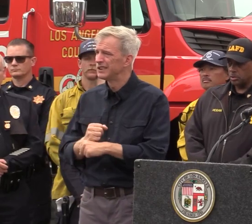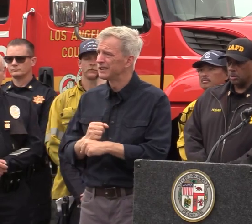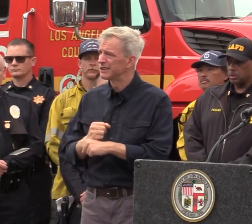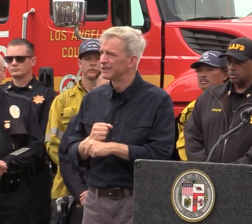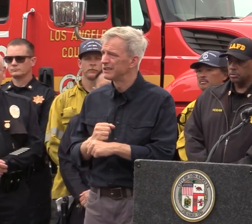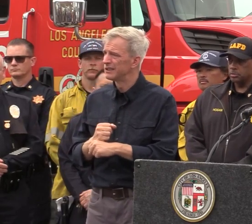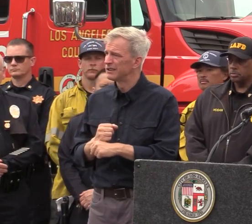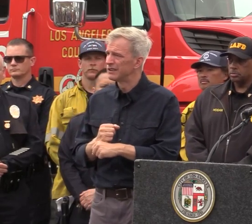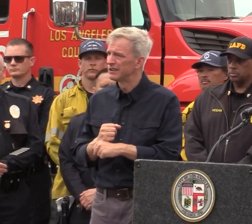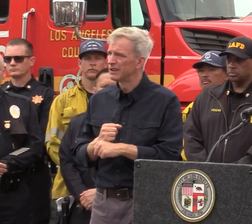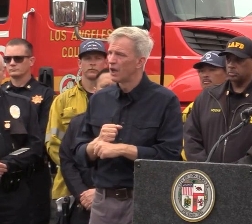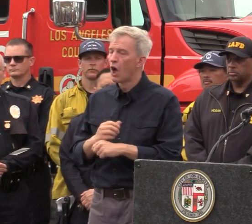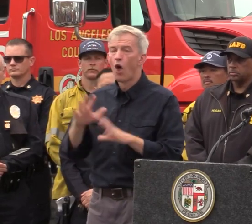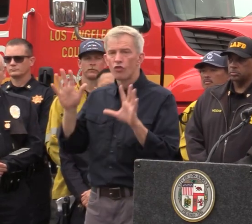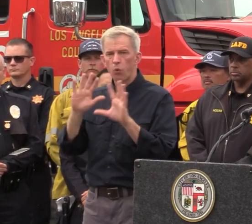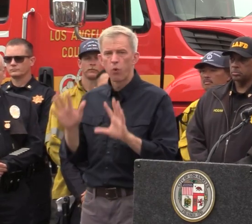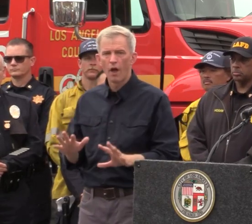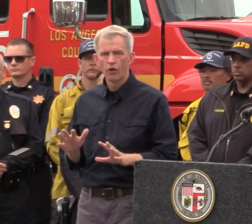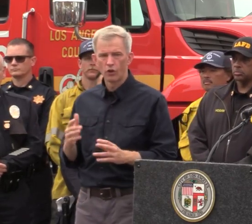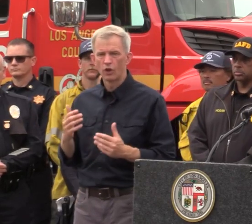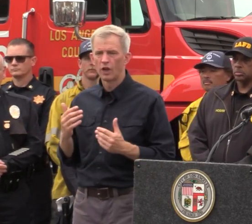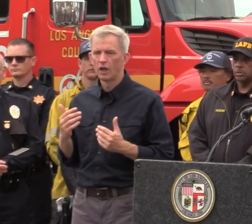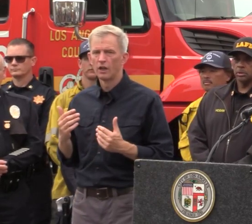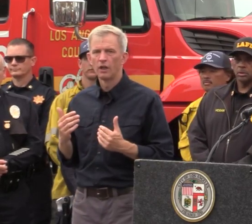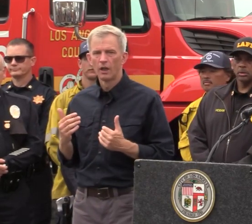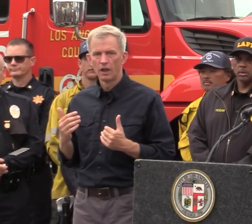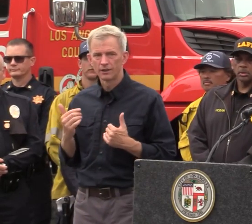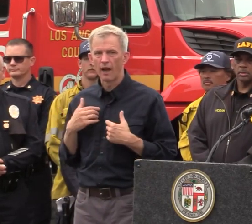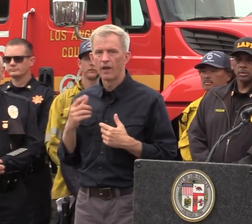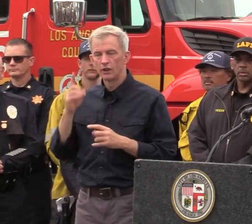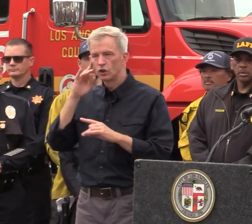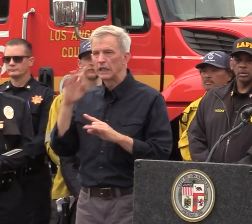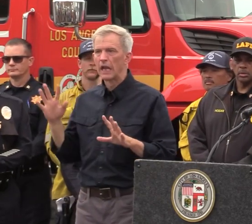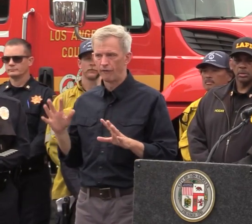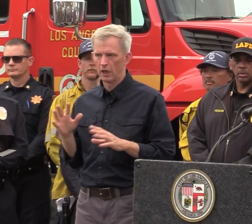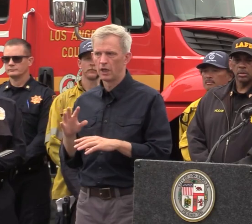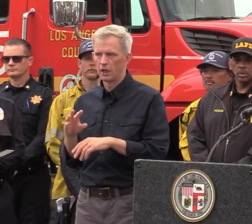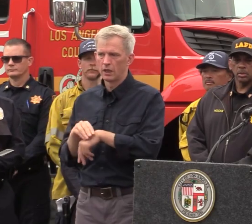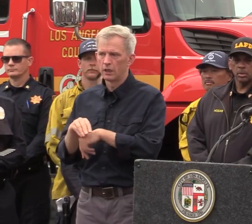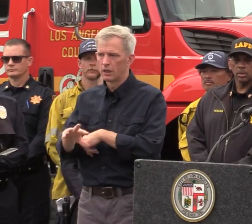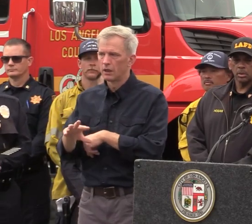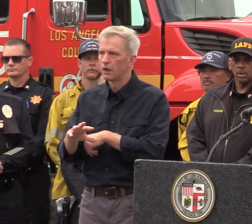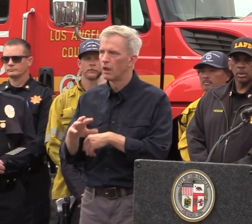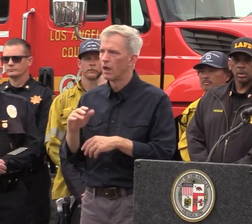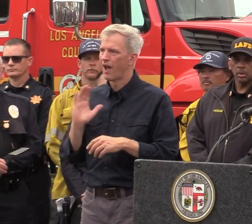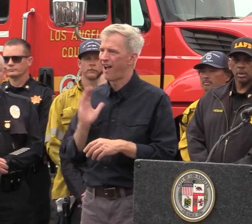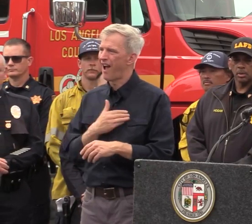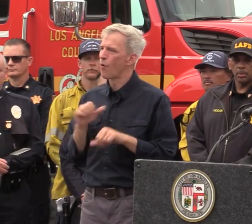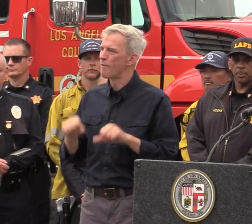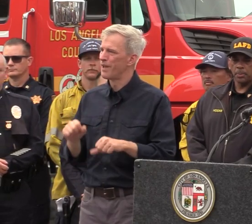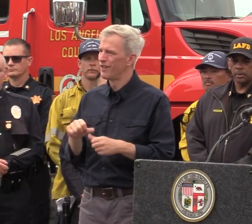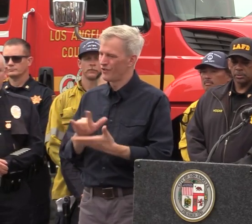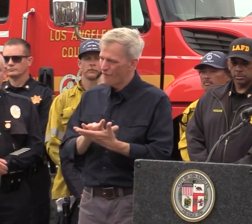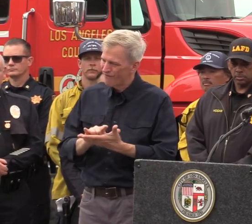areas. The weather has had a significant impact in our ability to fly fixed wing and